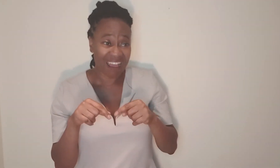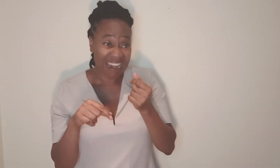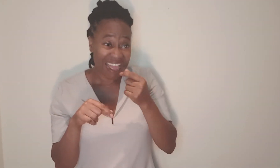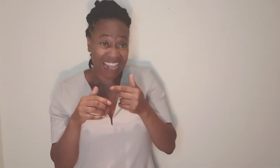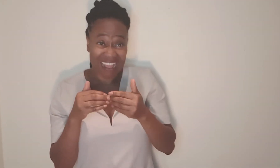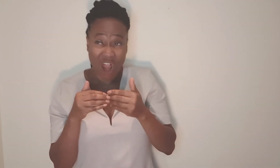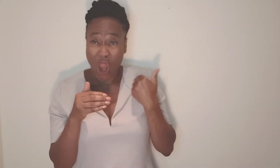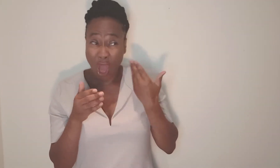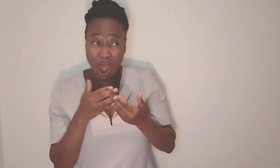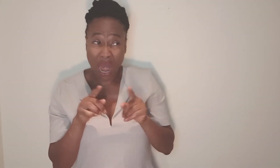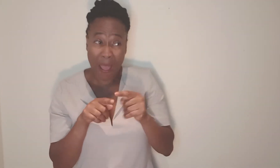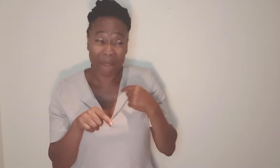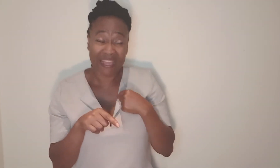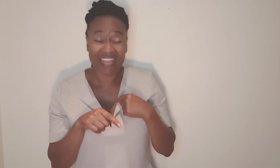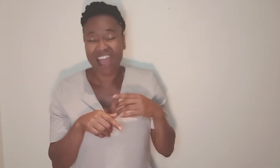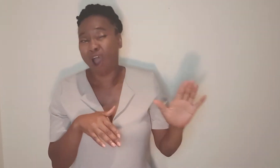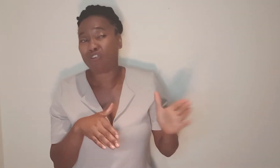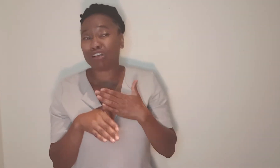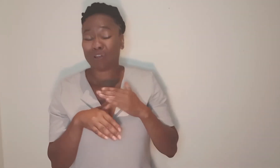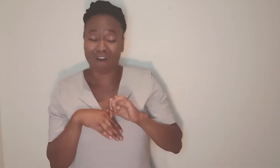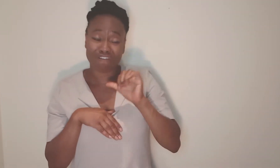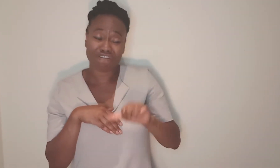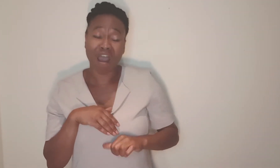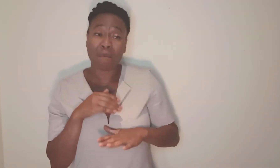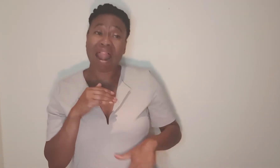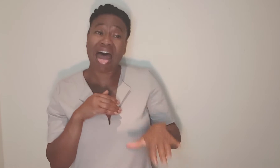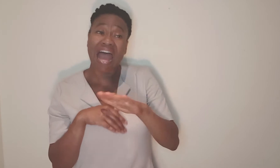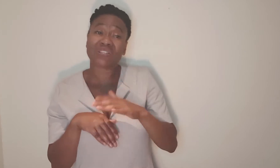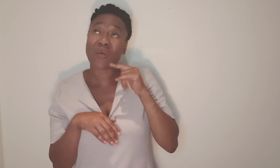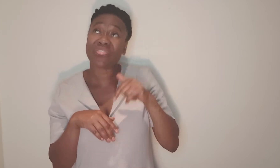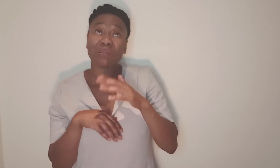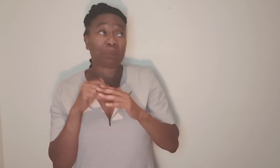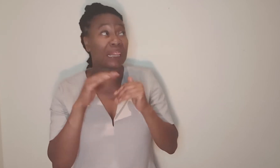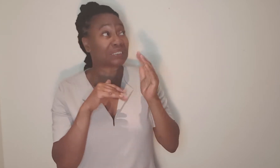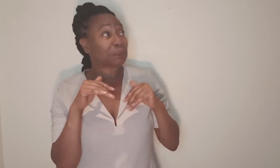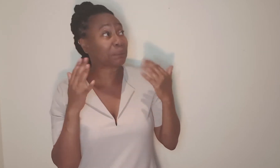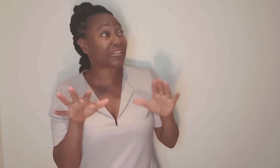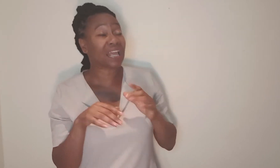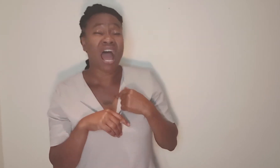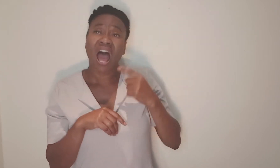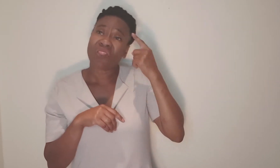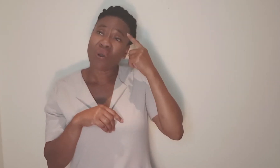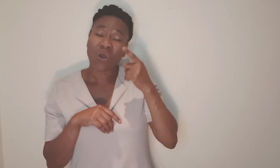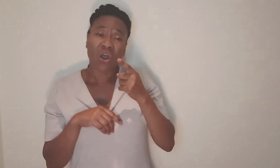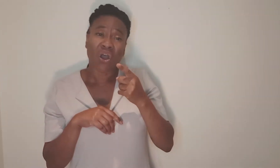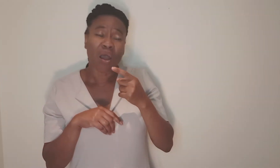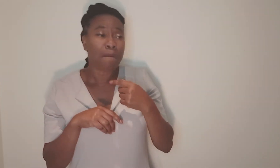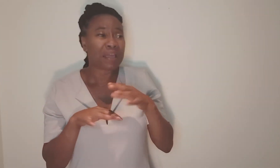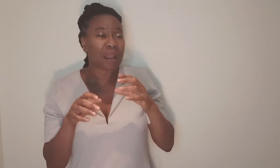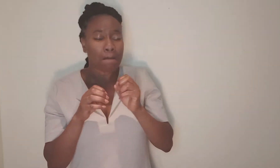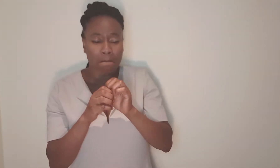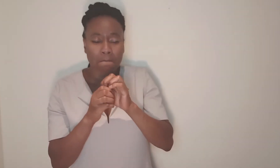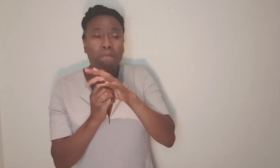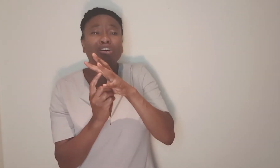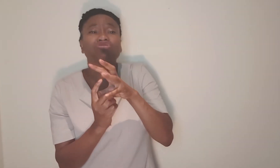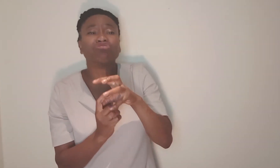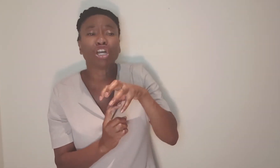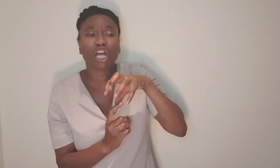long as I have. Part of the original farmland, I reckon, when all this was fields. I used to think they grew those big mushrooms here on account